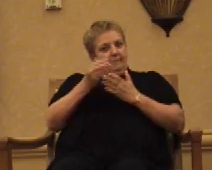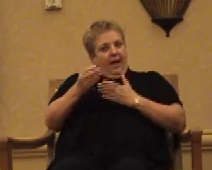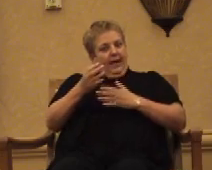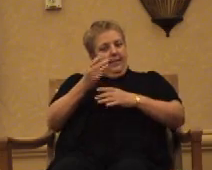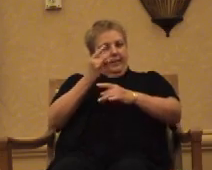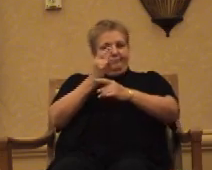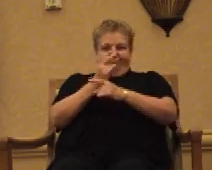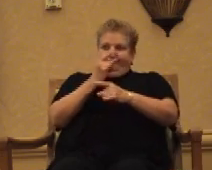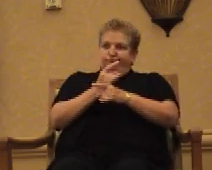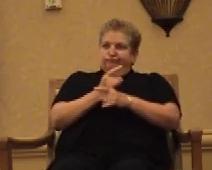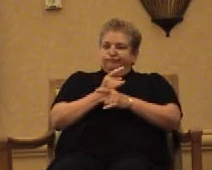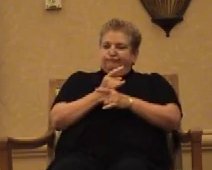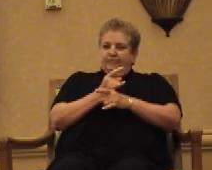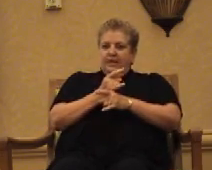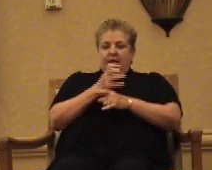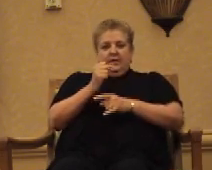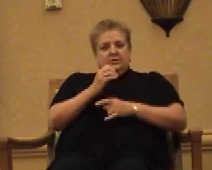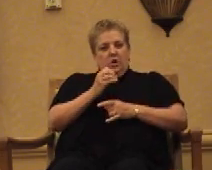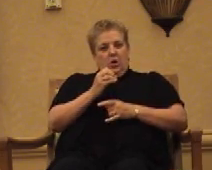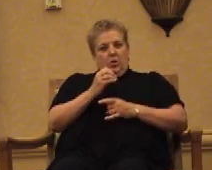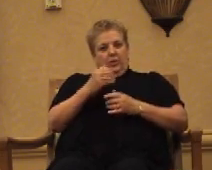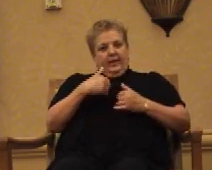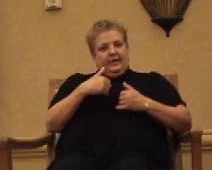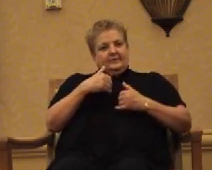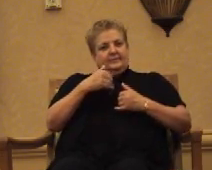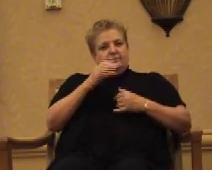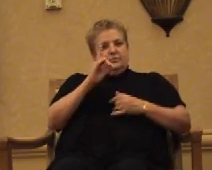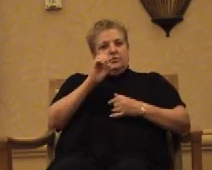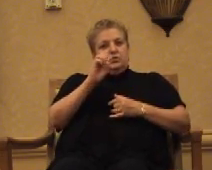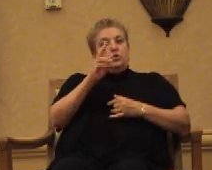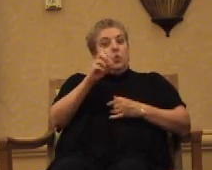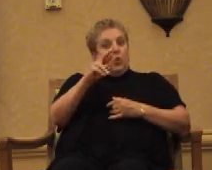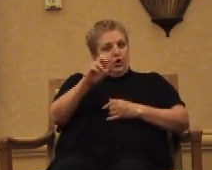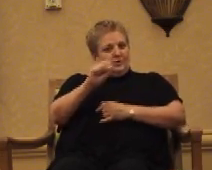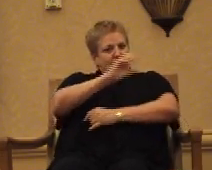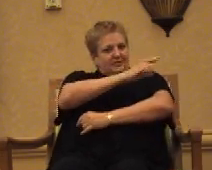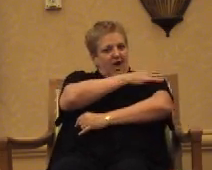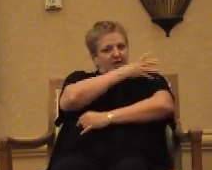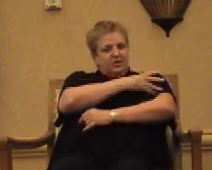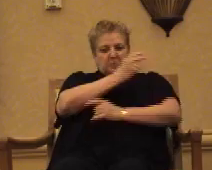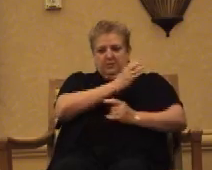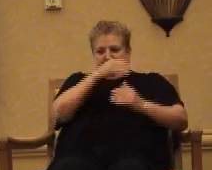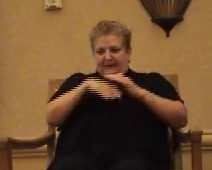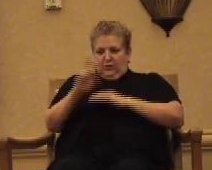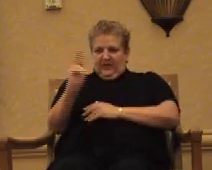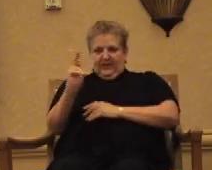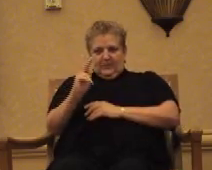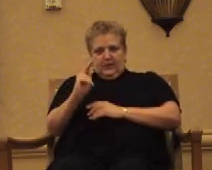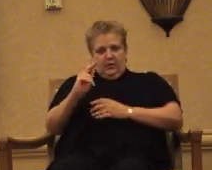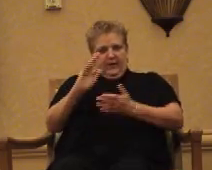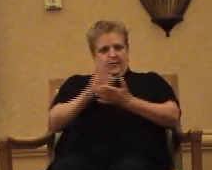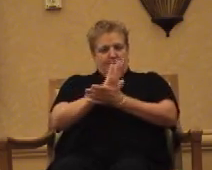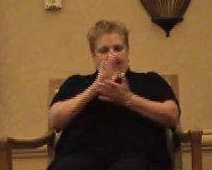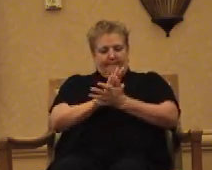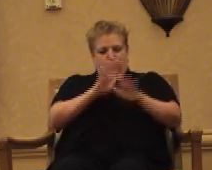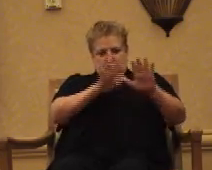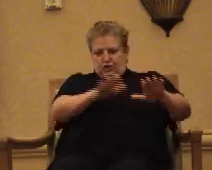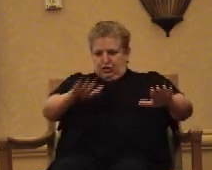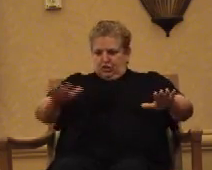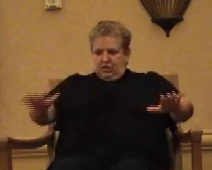doers and we put it on the kitchen table and he laid out these big computer printouts and we started drinking and he started talking and we